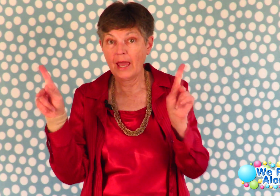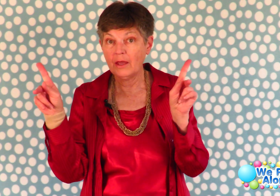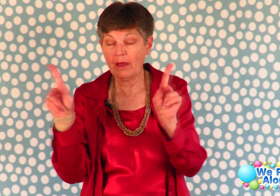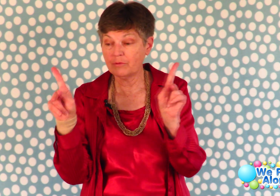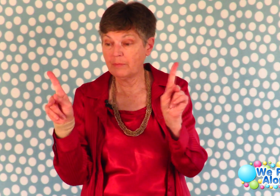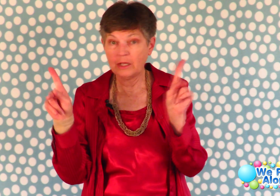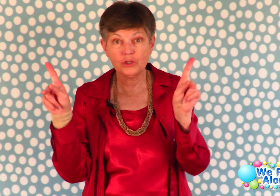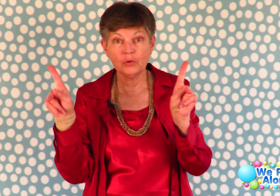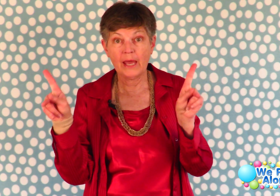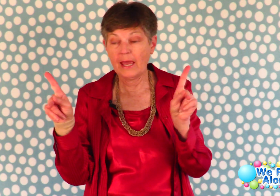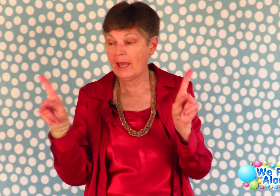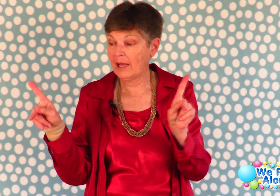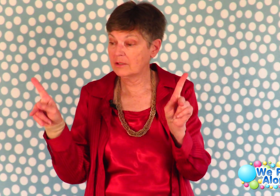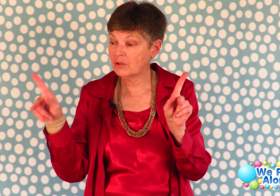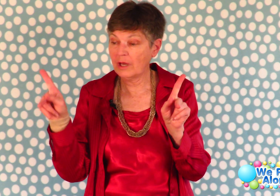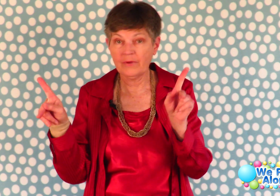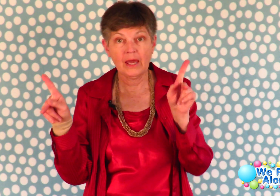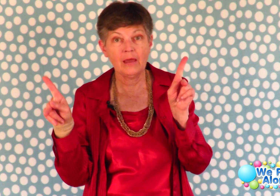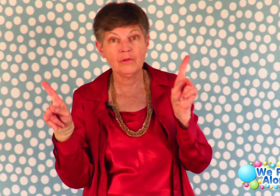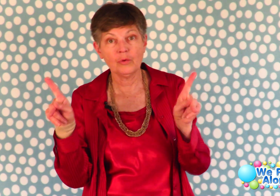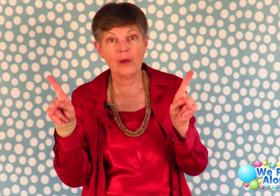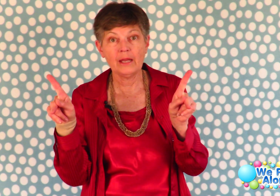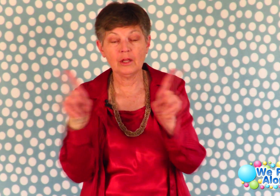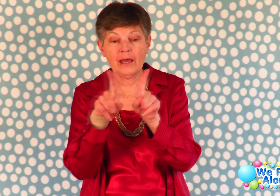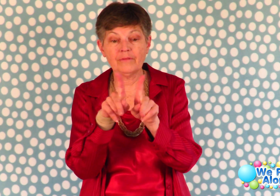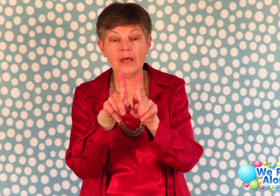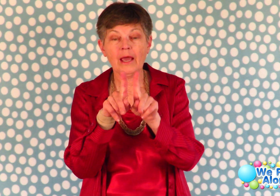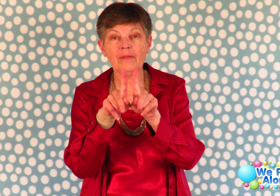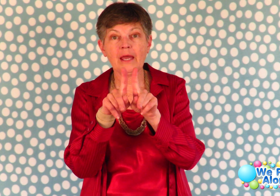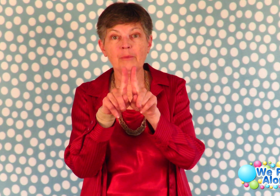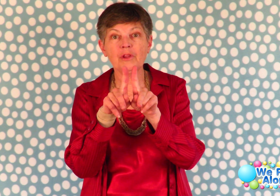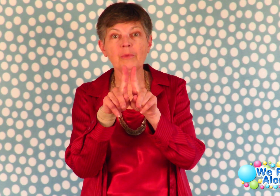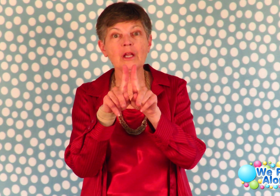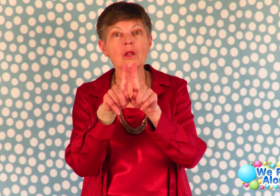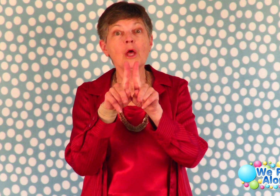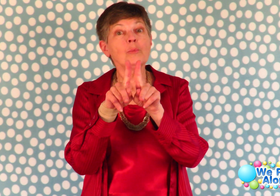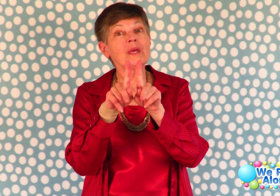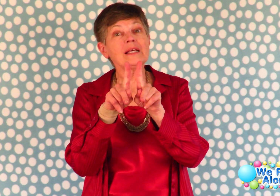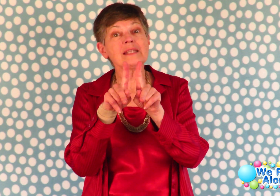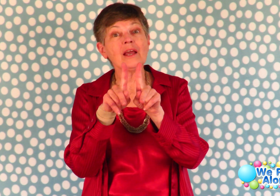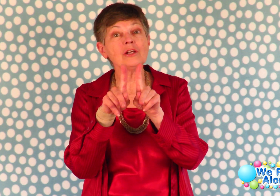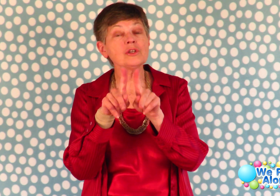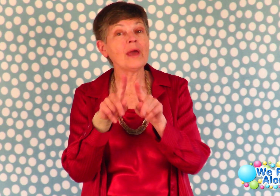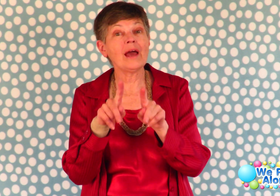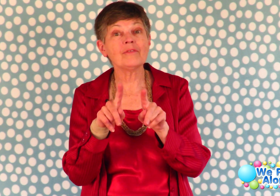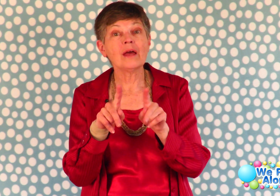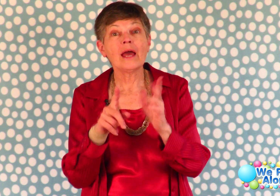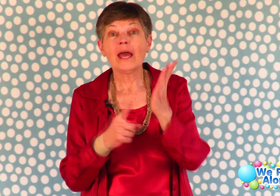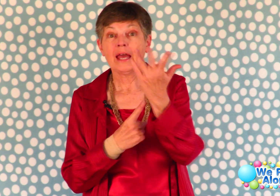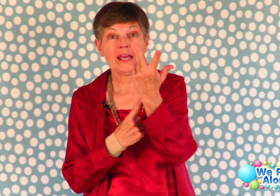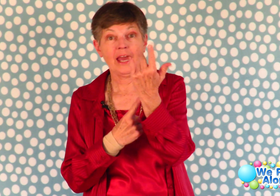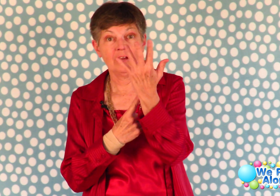You have to make 2 K hands. So you have a K with your right and a left, and they come in the middle because they also have